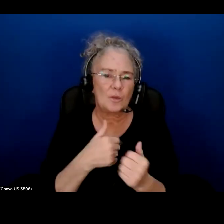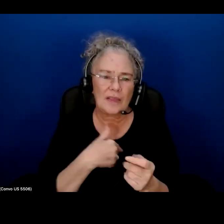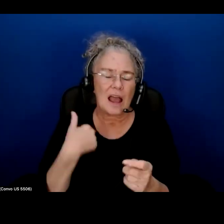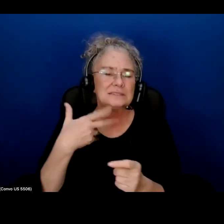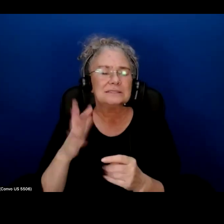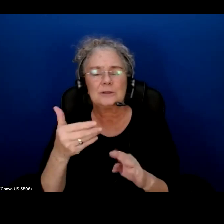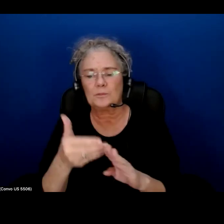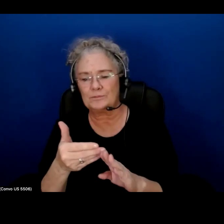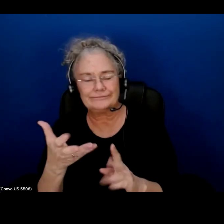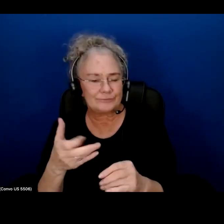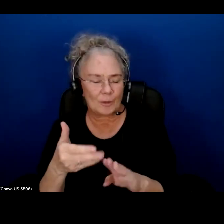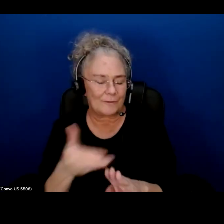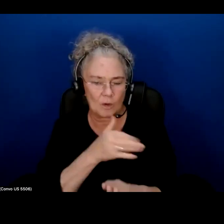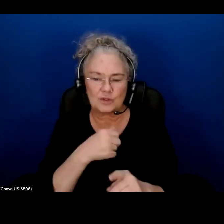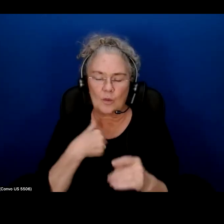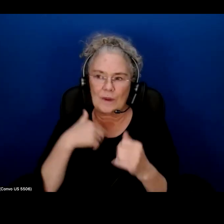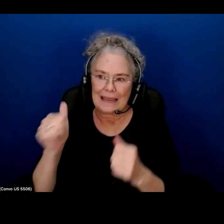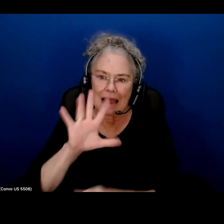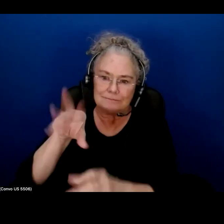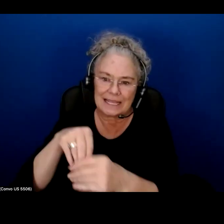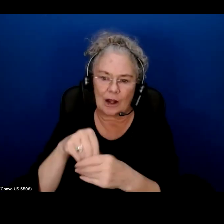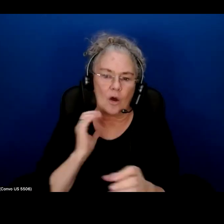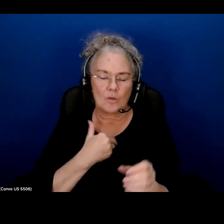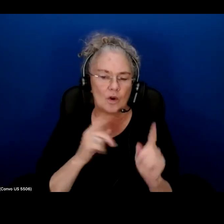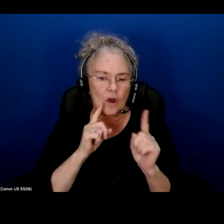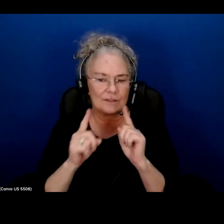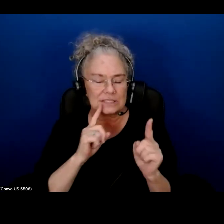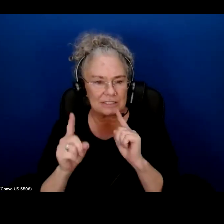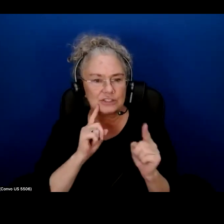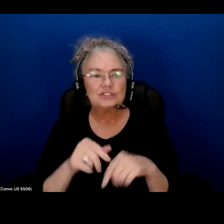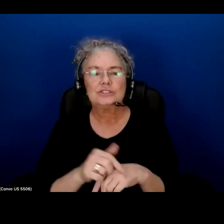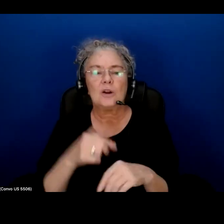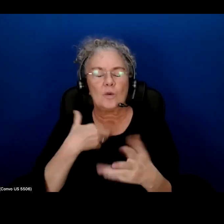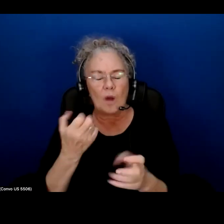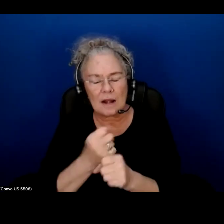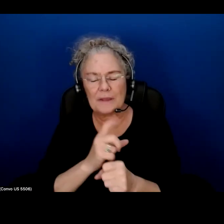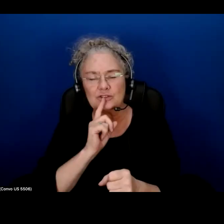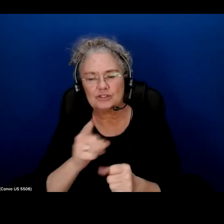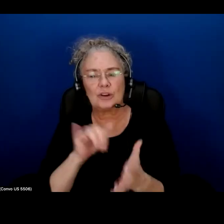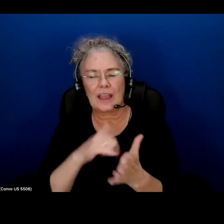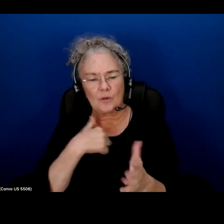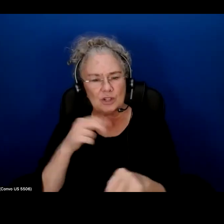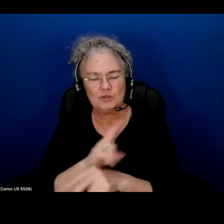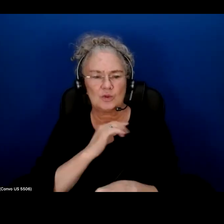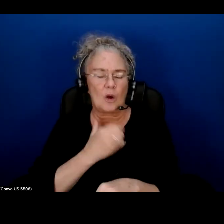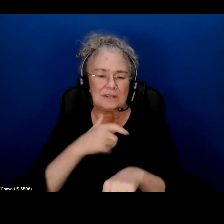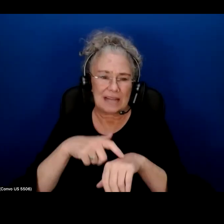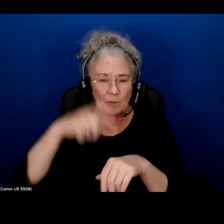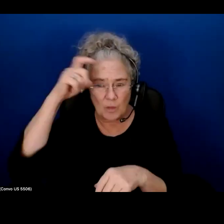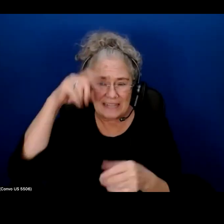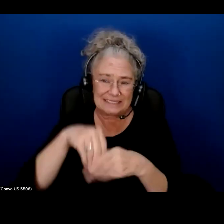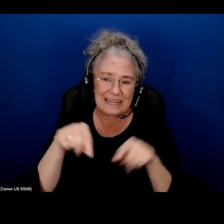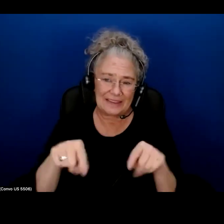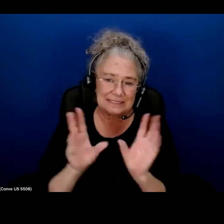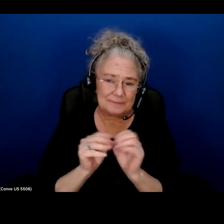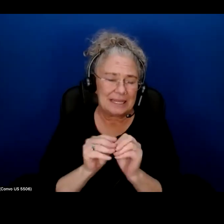beforehand, and we can make sure that that's incorporated into the conversation. As we said, we really want to make sure that we're using our time wisely in these meetings, and so